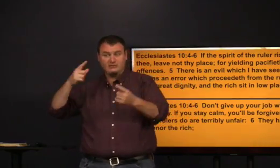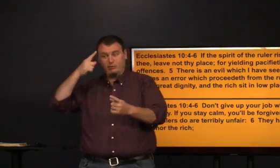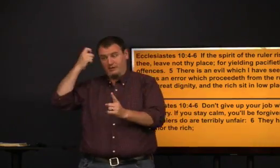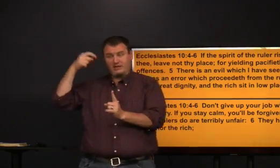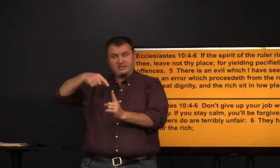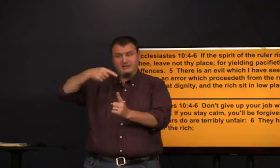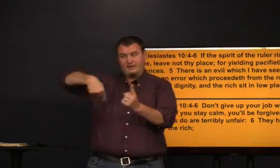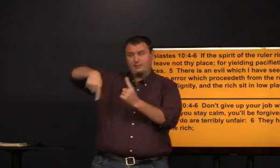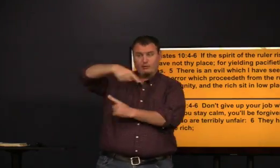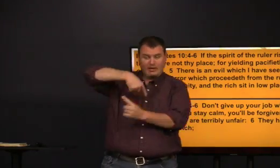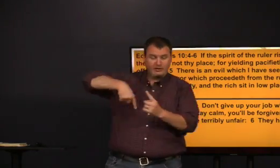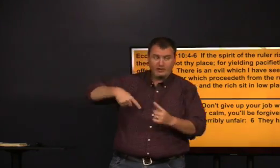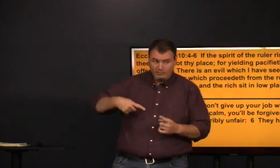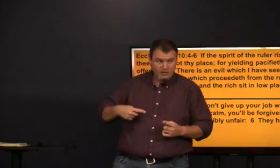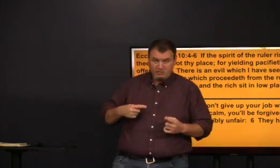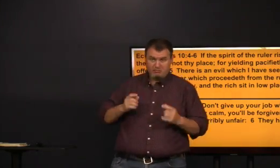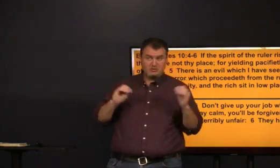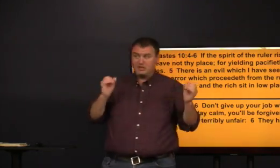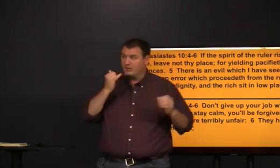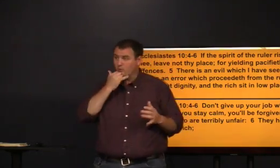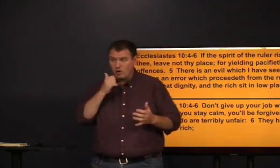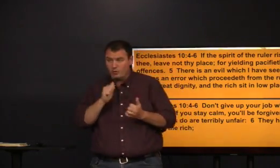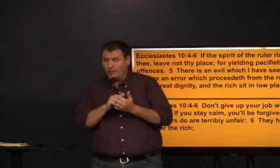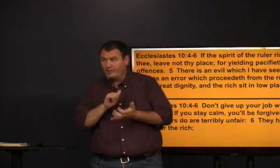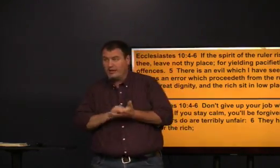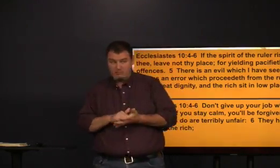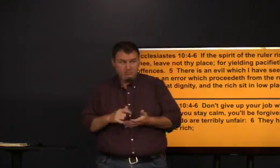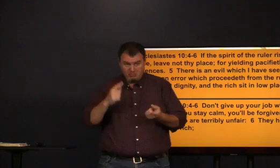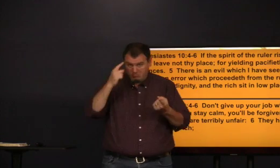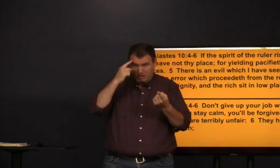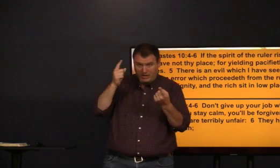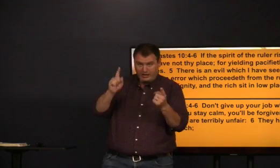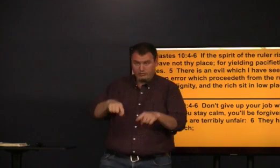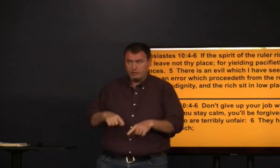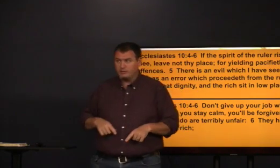successful because of him, around him. There's nothing wrong with that. I agree.